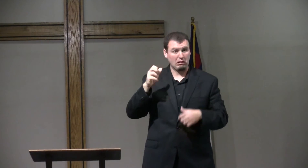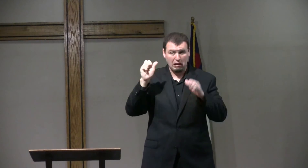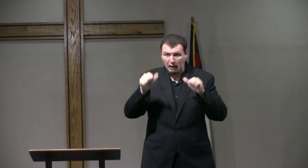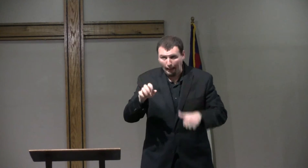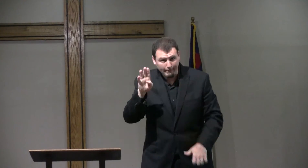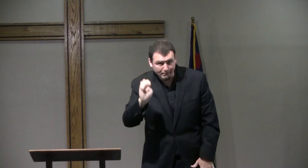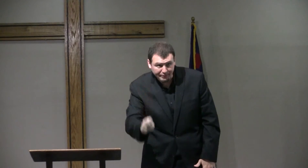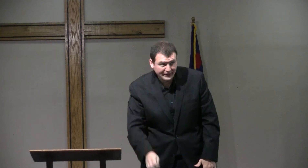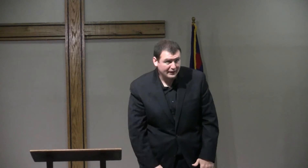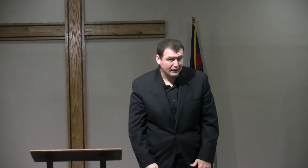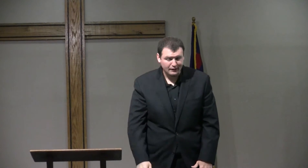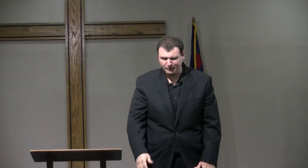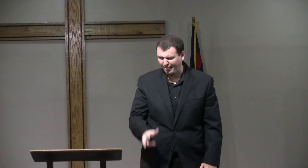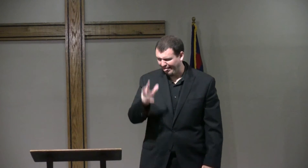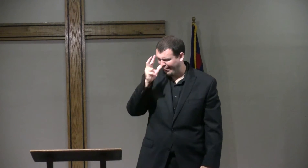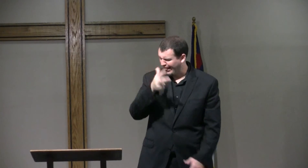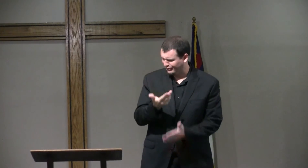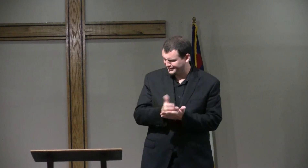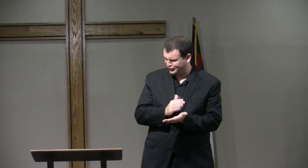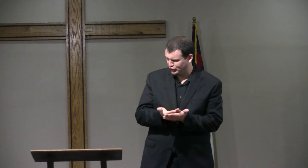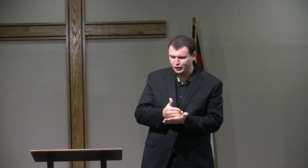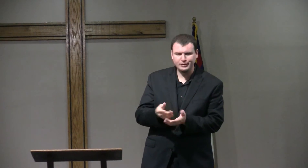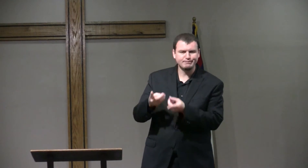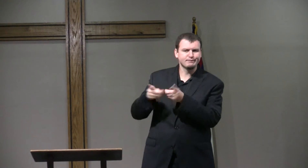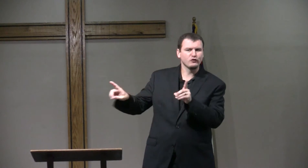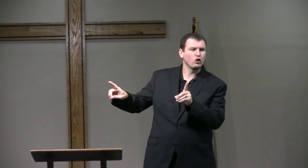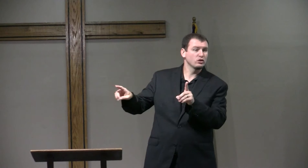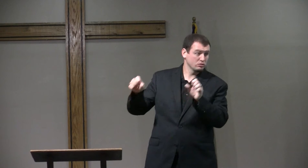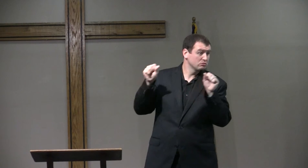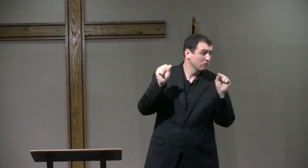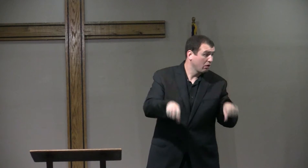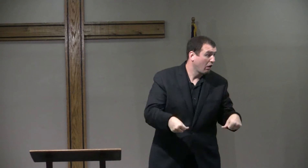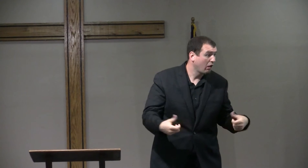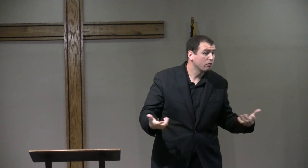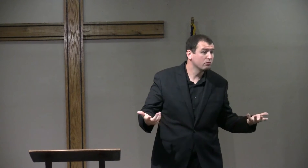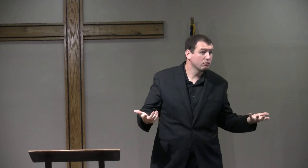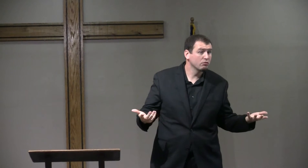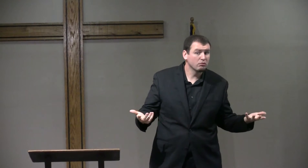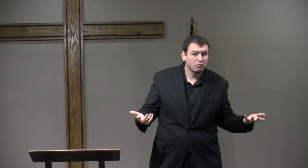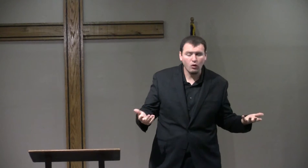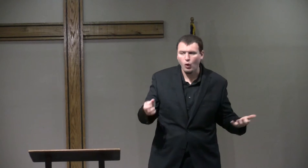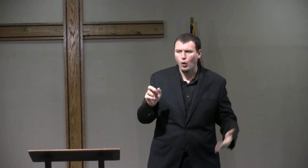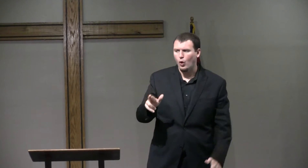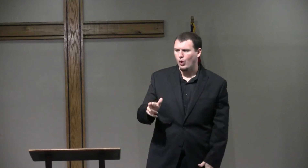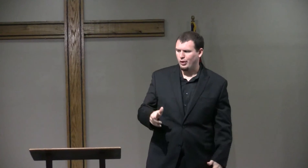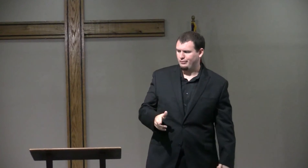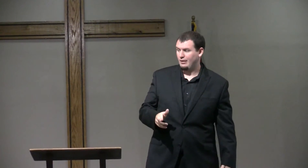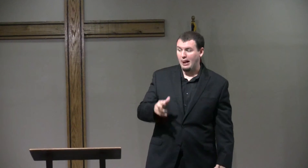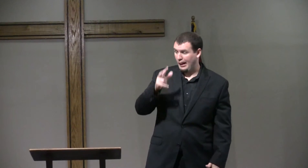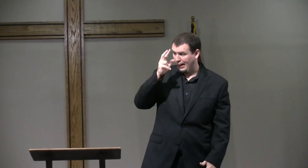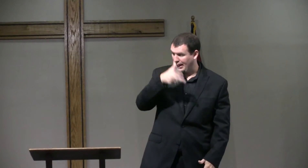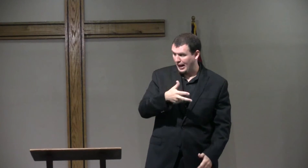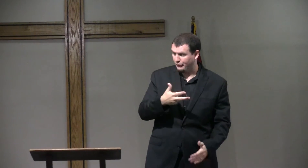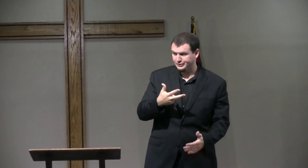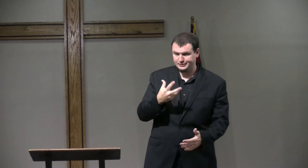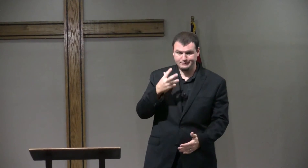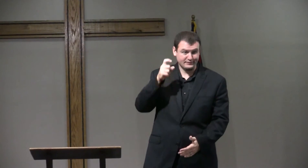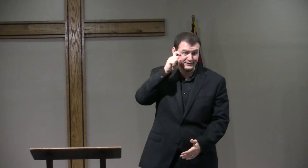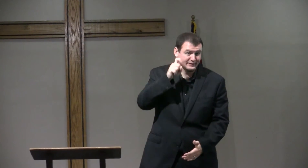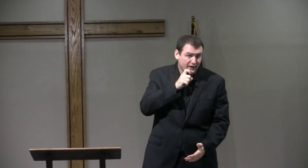That teaching was about a man who could divorce his wife for any reason, like, oh, she's a lousy